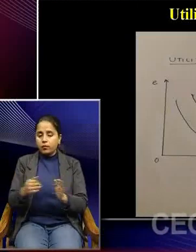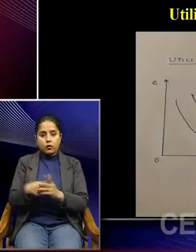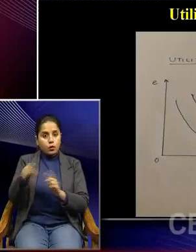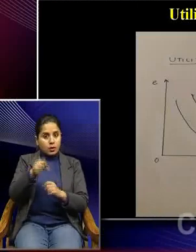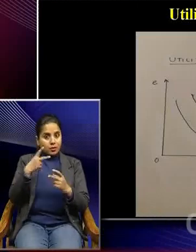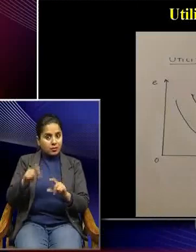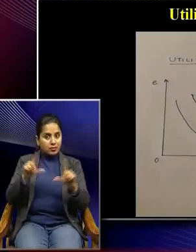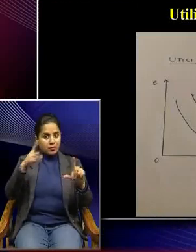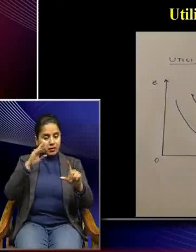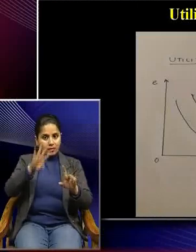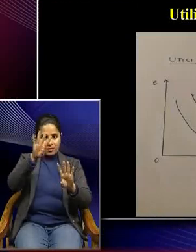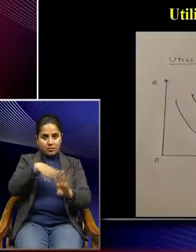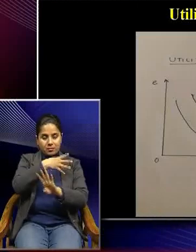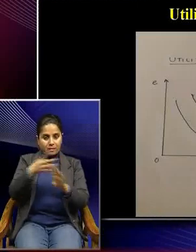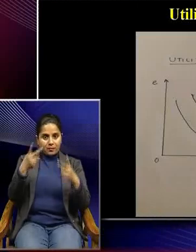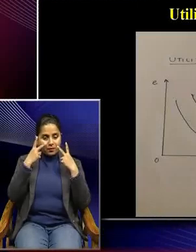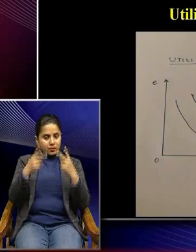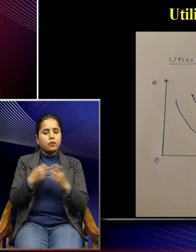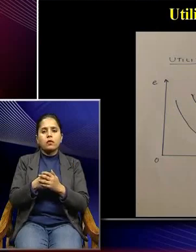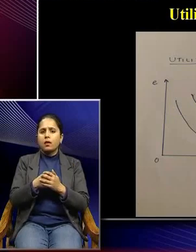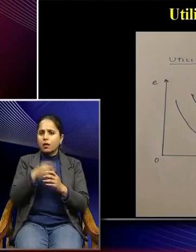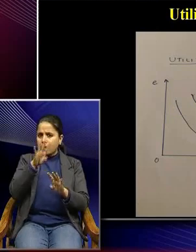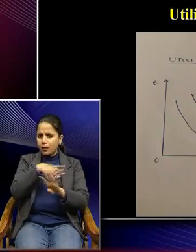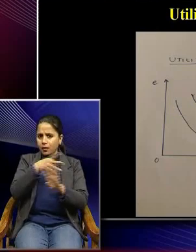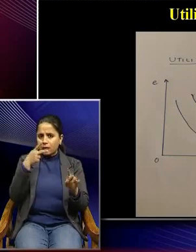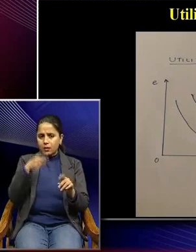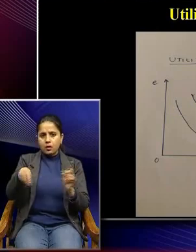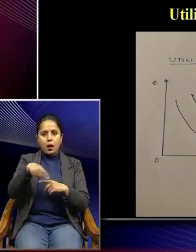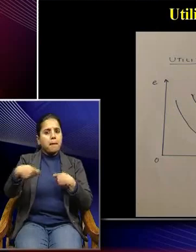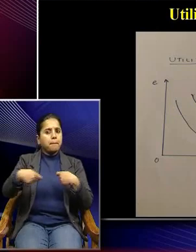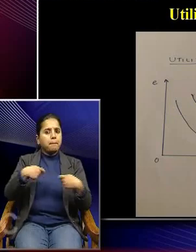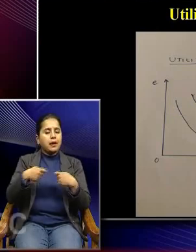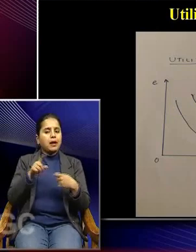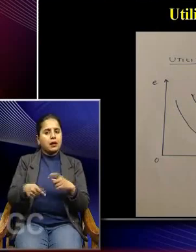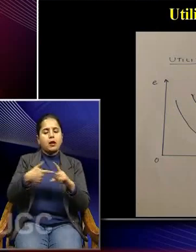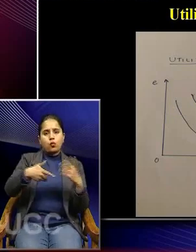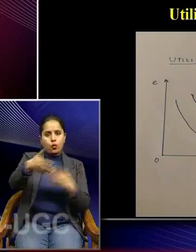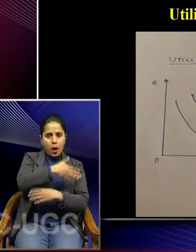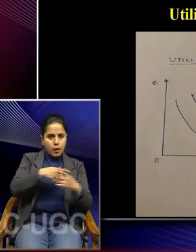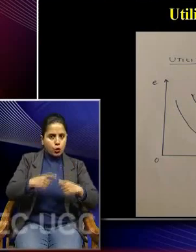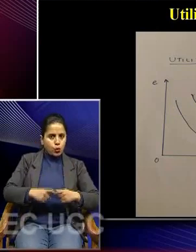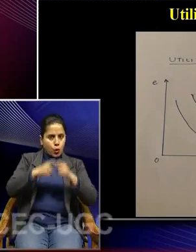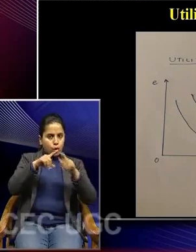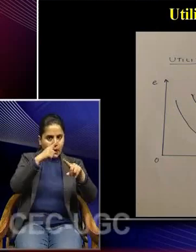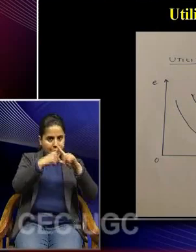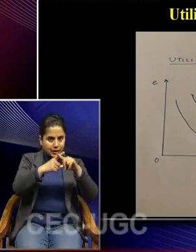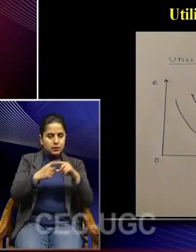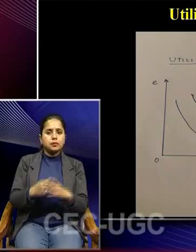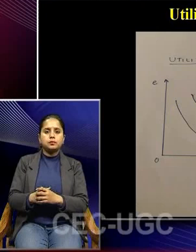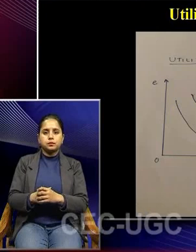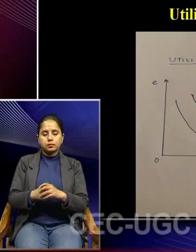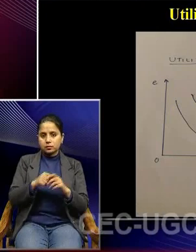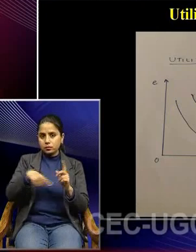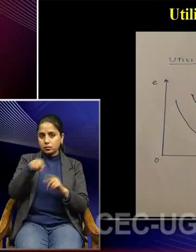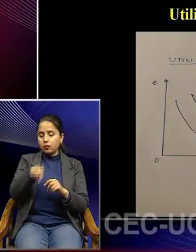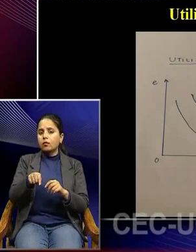see on the graph, that it represents the trade-off between the environmental quality and X, and the graph